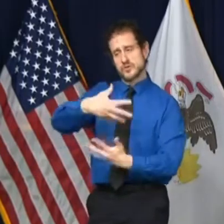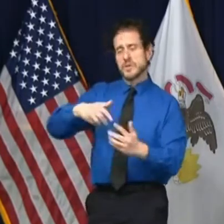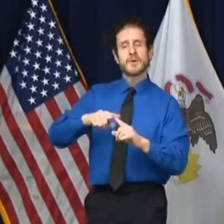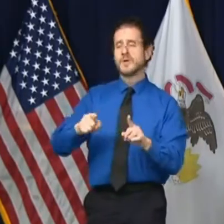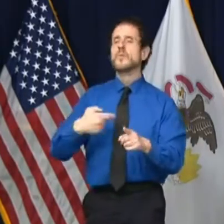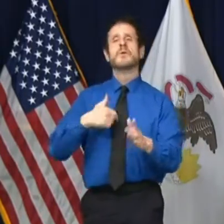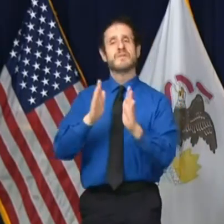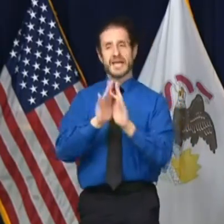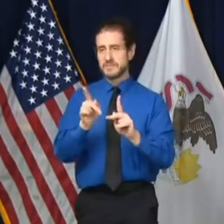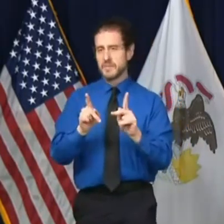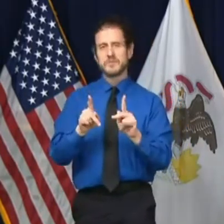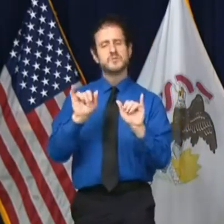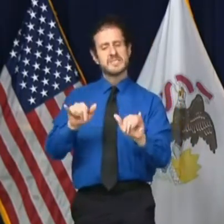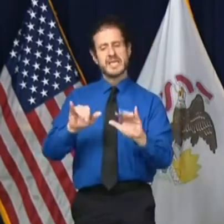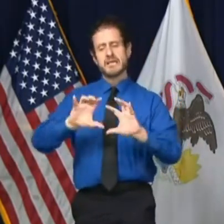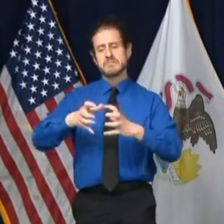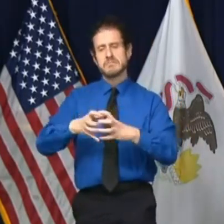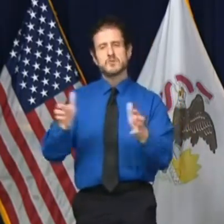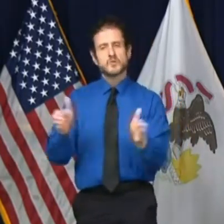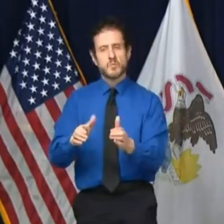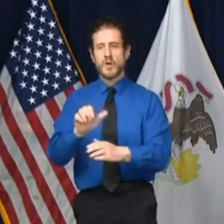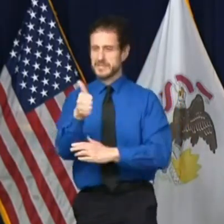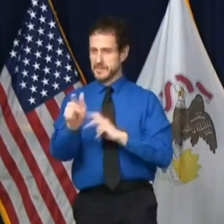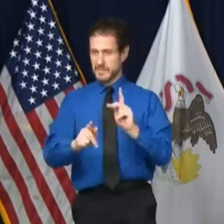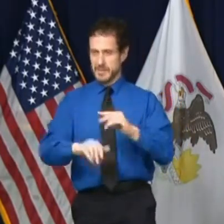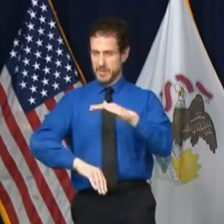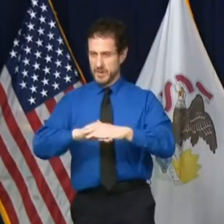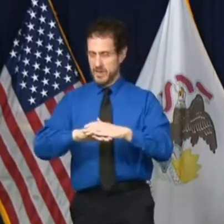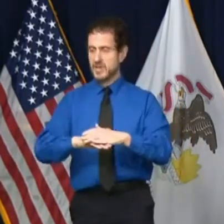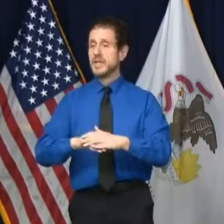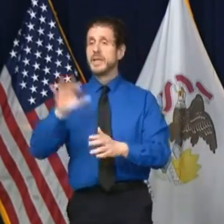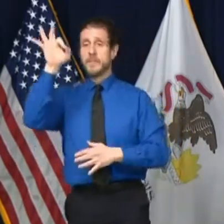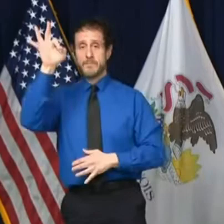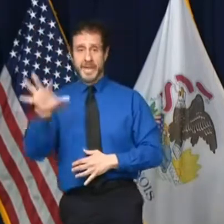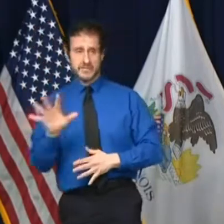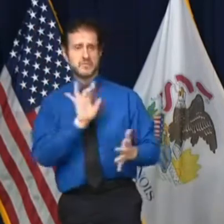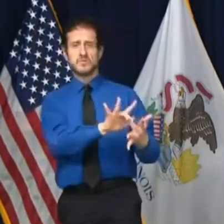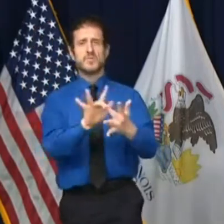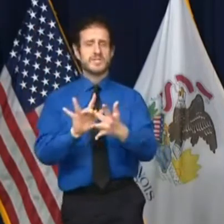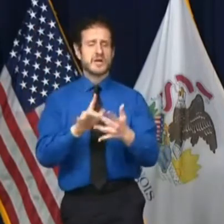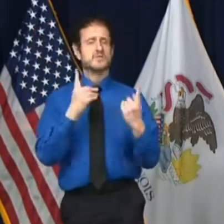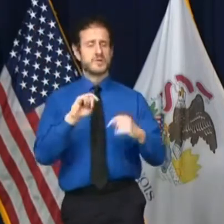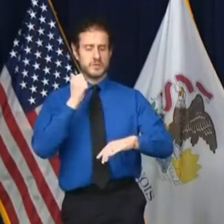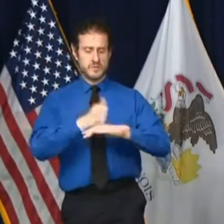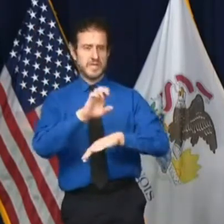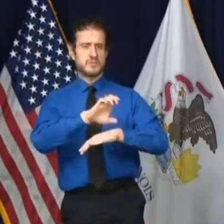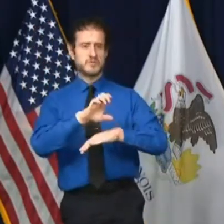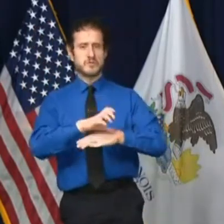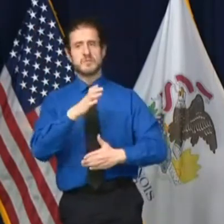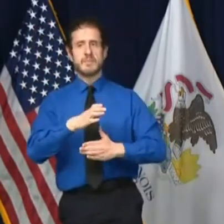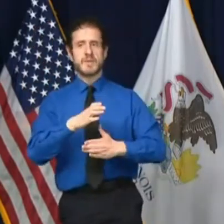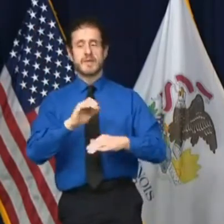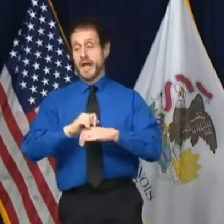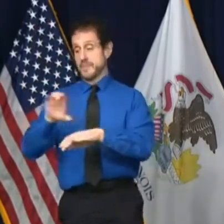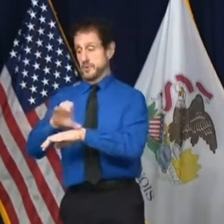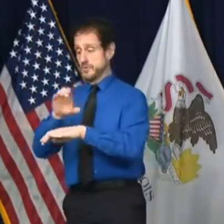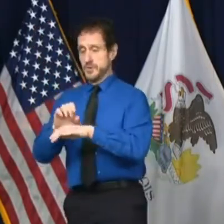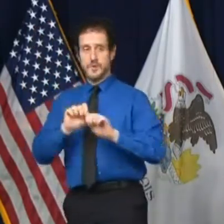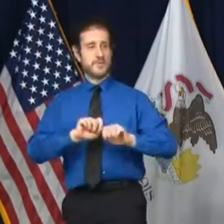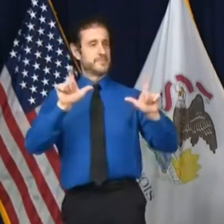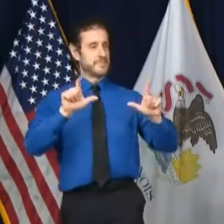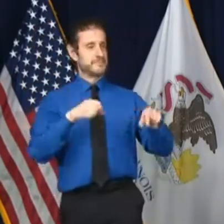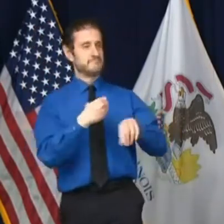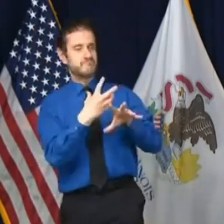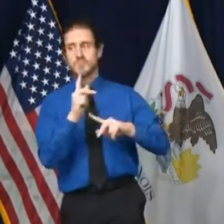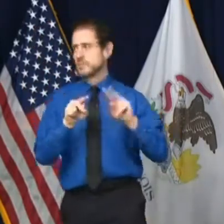of 10. We've asked pastors to reach out to their parishioners and try to do that online or get it in small groups, Bible study in